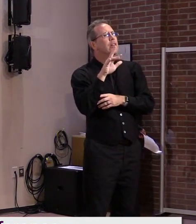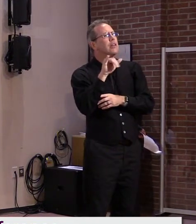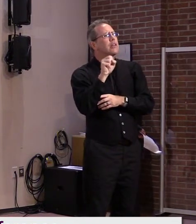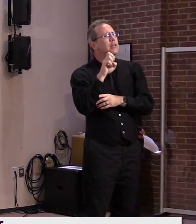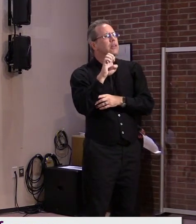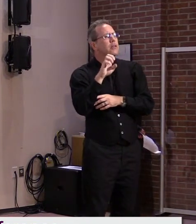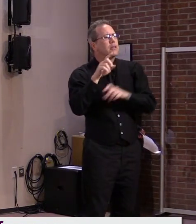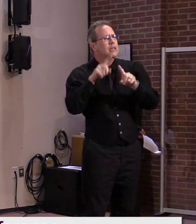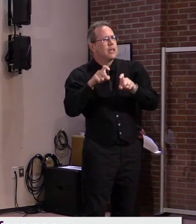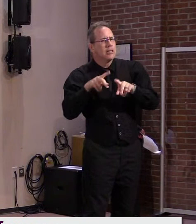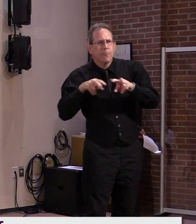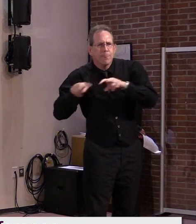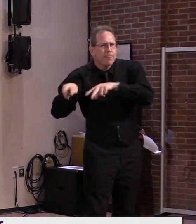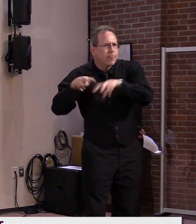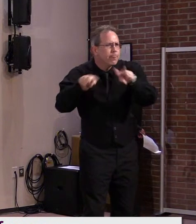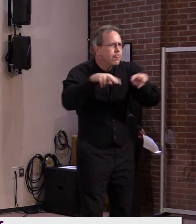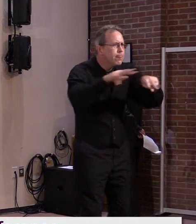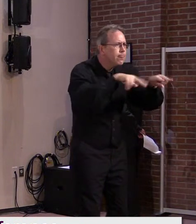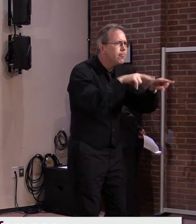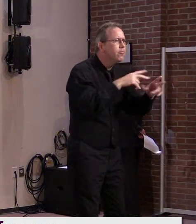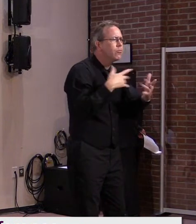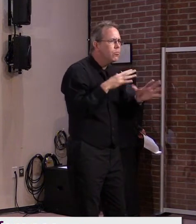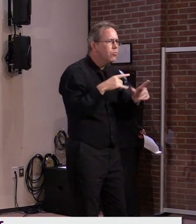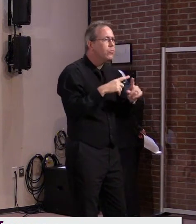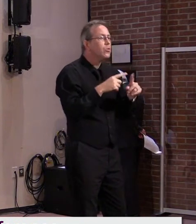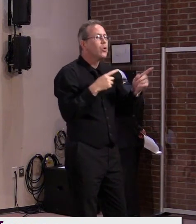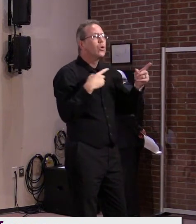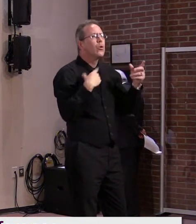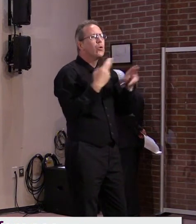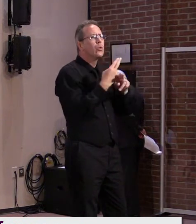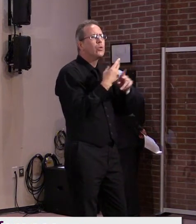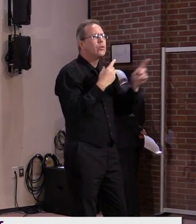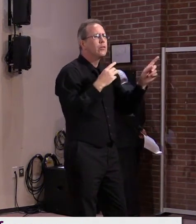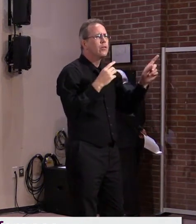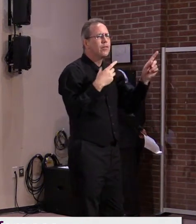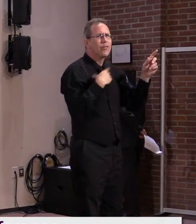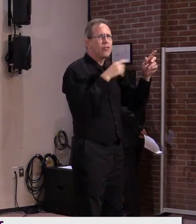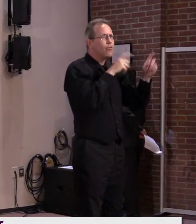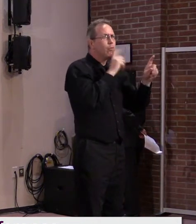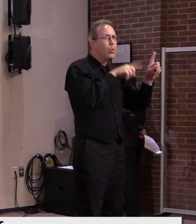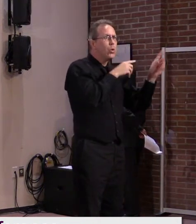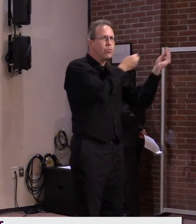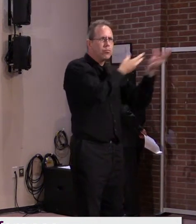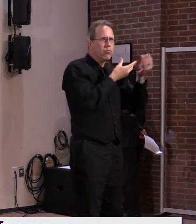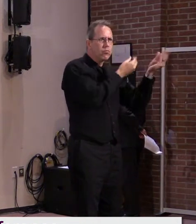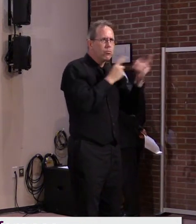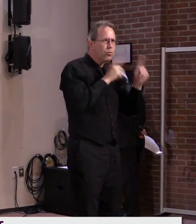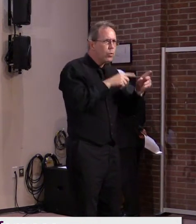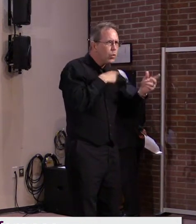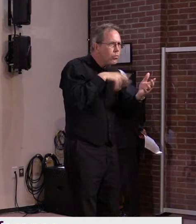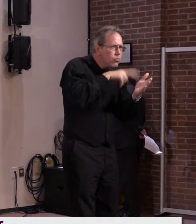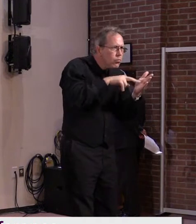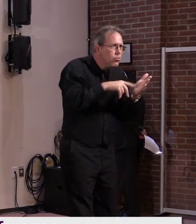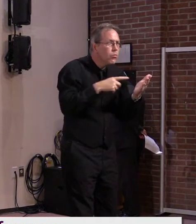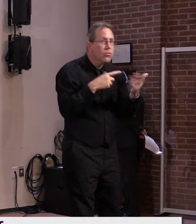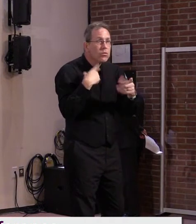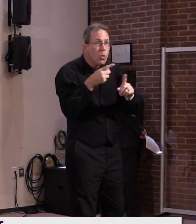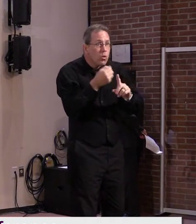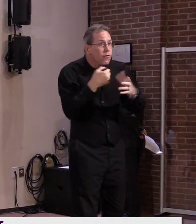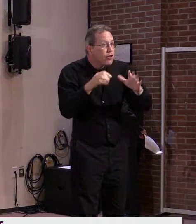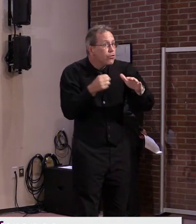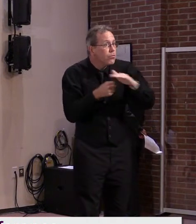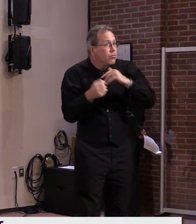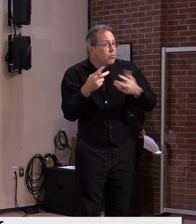PCR response testing on site in schools can be used to test students out of quarantine or to test symptomatic individuals prior to sending them